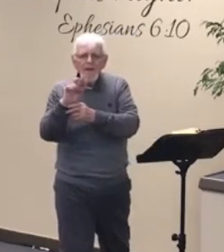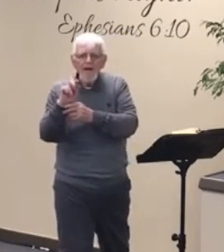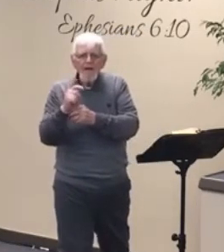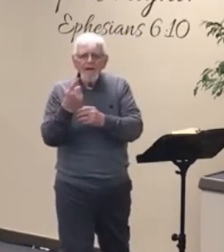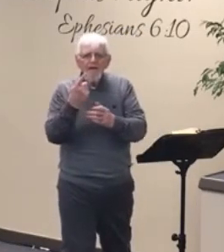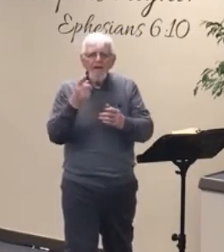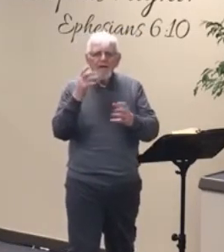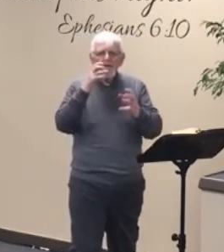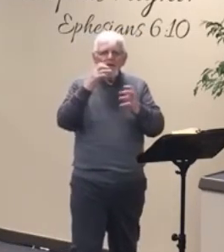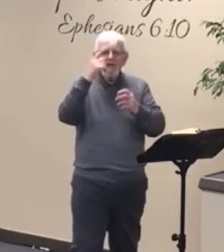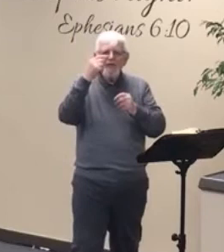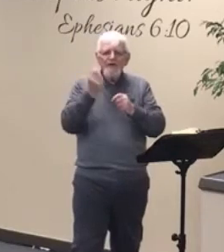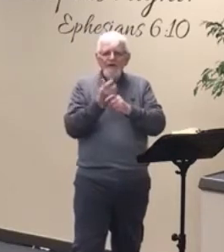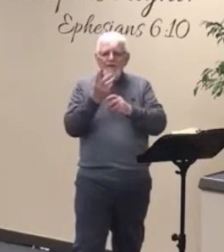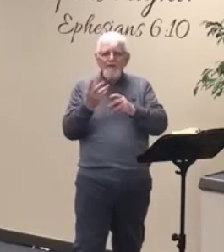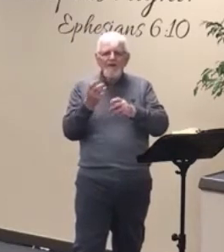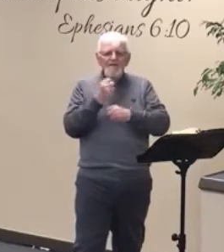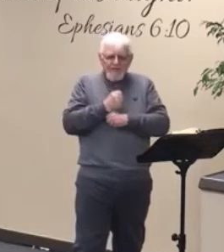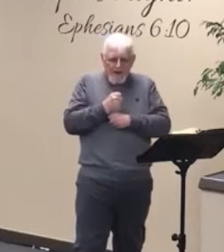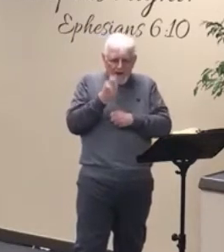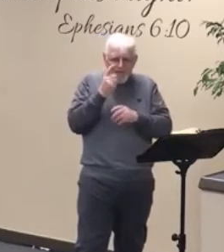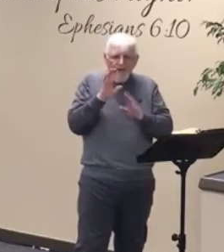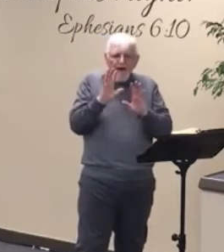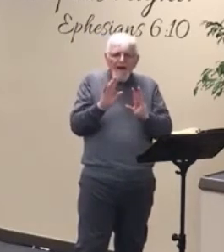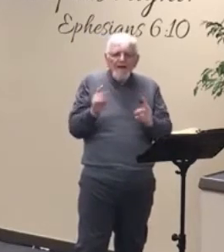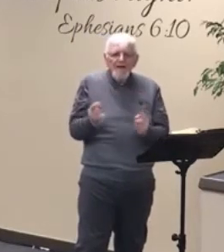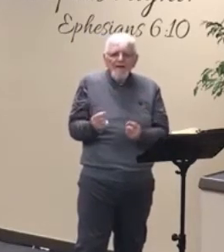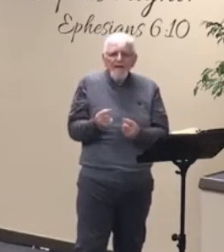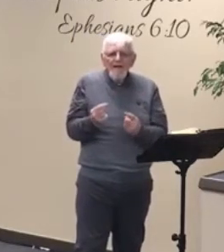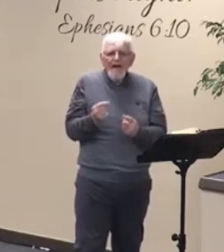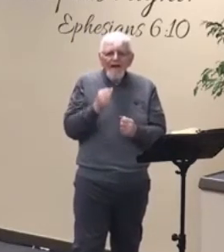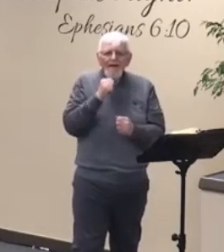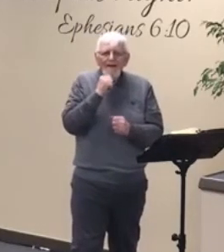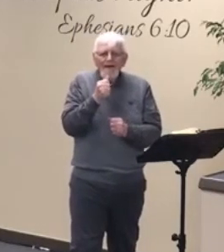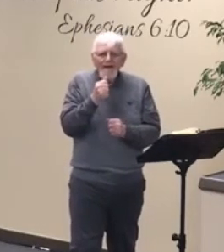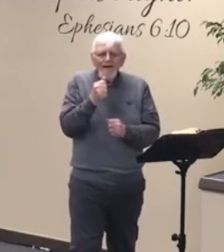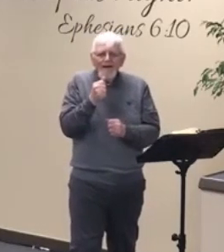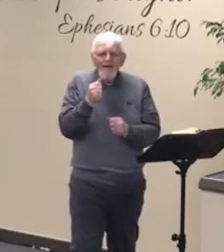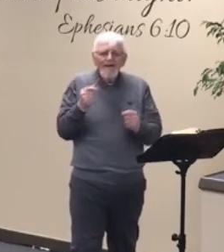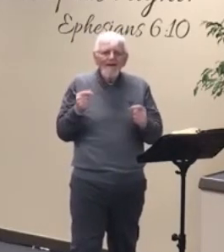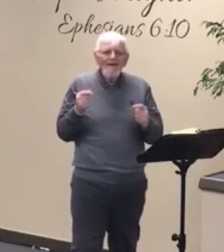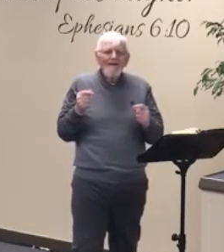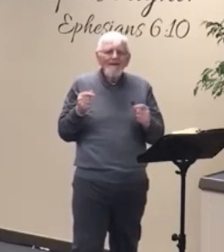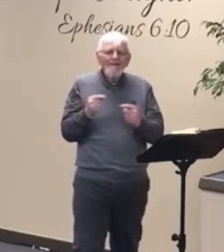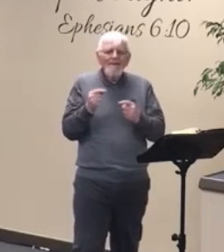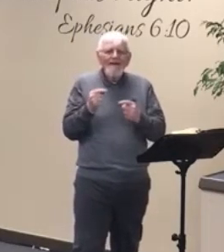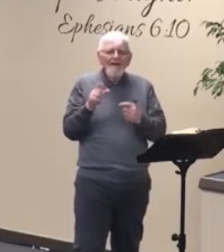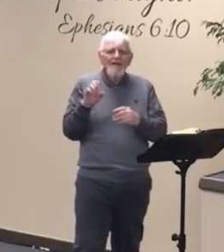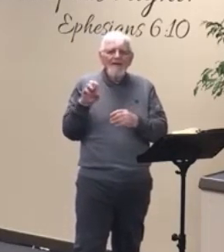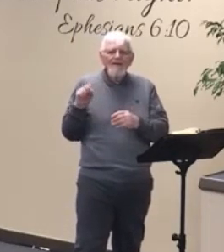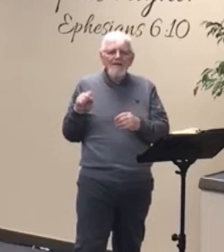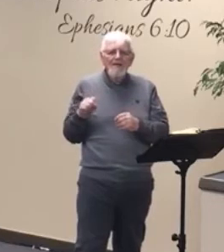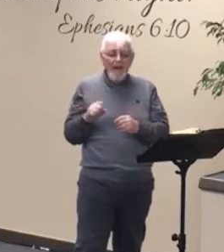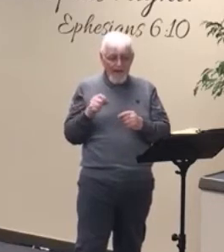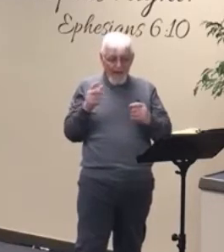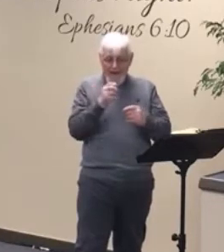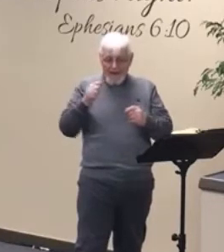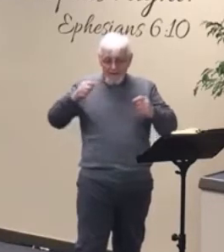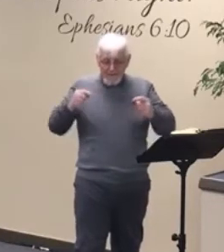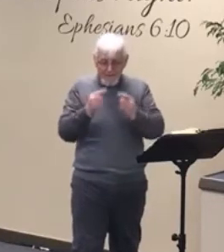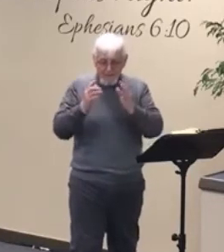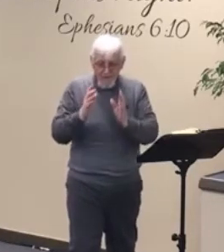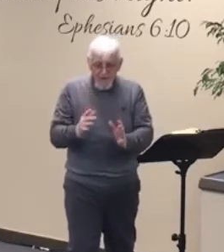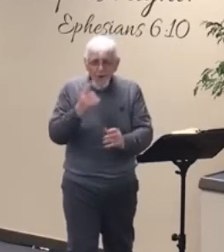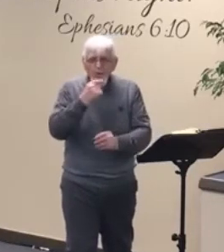God's looking for somebody who is sorry for their sins. Not sinless. God's looking for a sinner